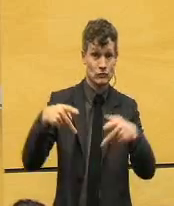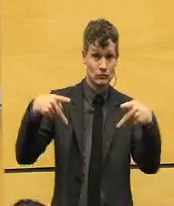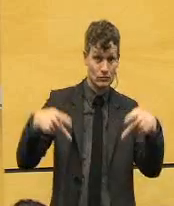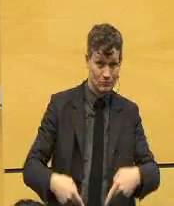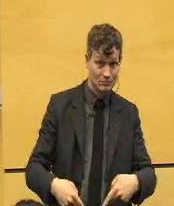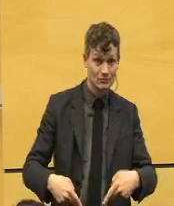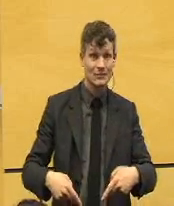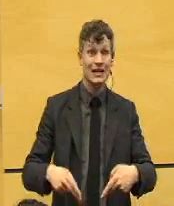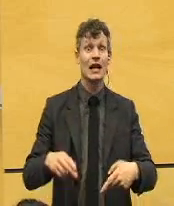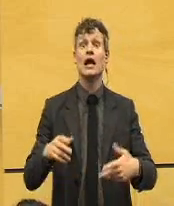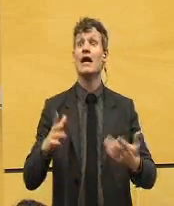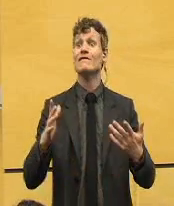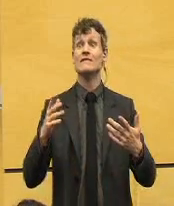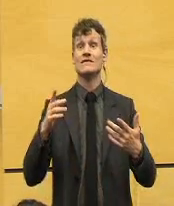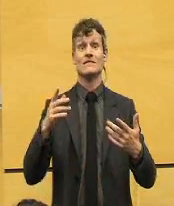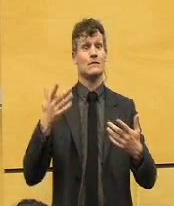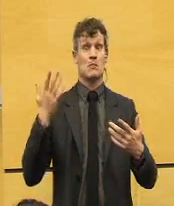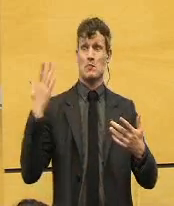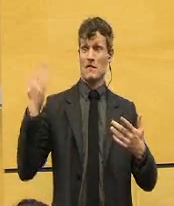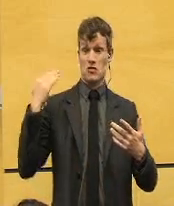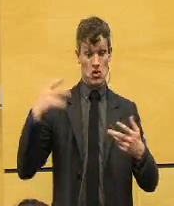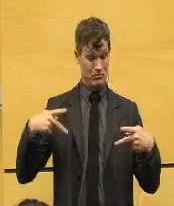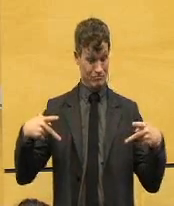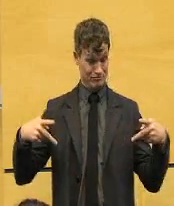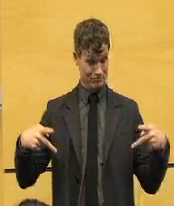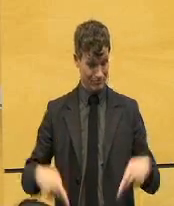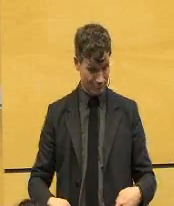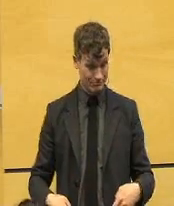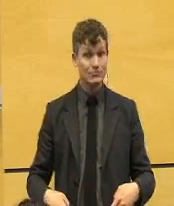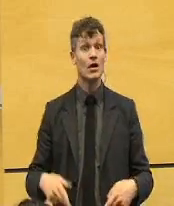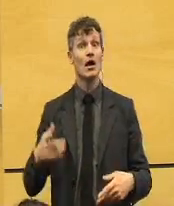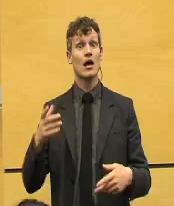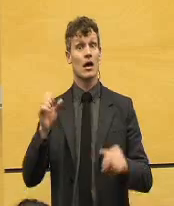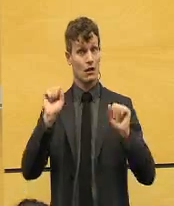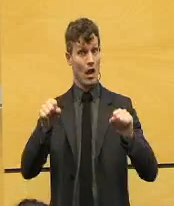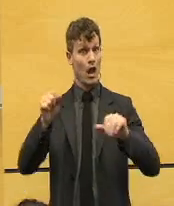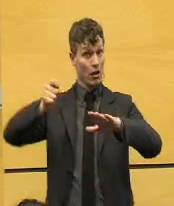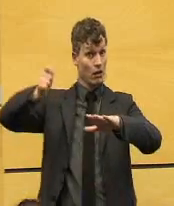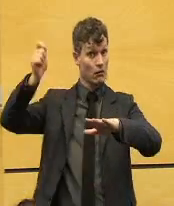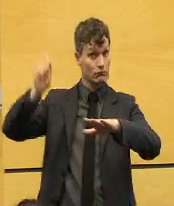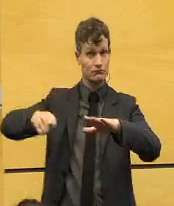compensation for those who have been sterilised. Thank you.